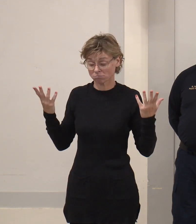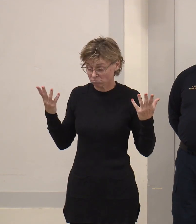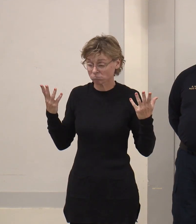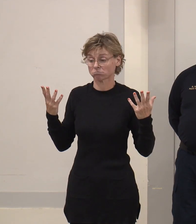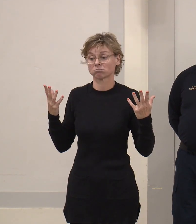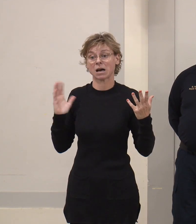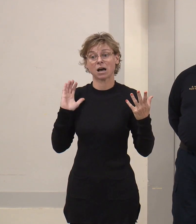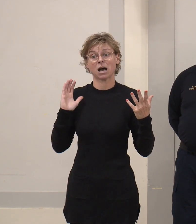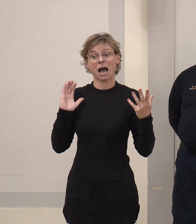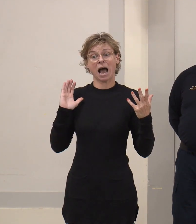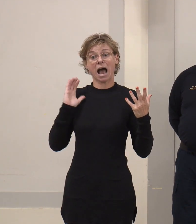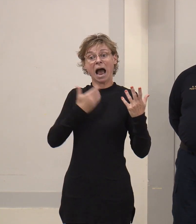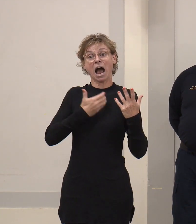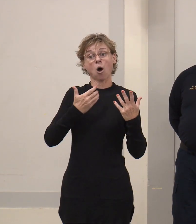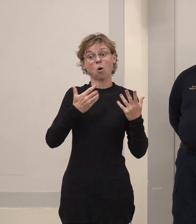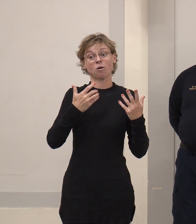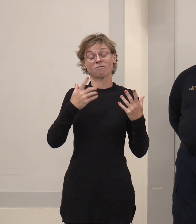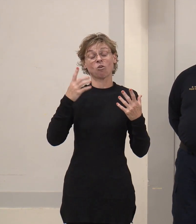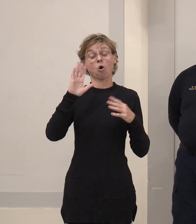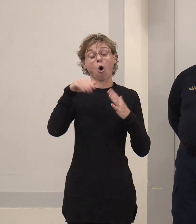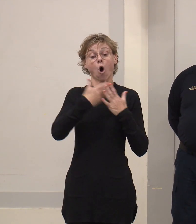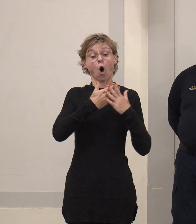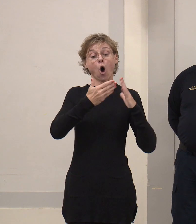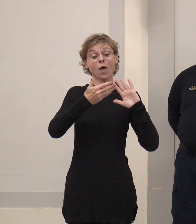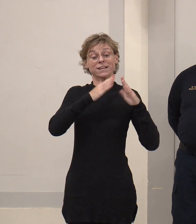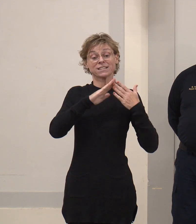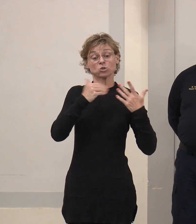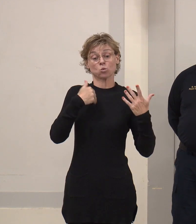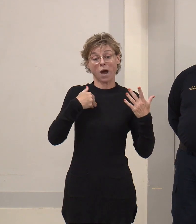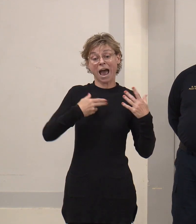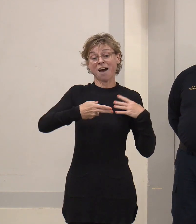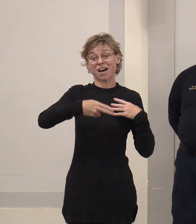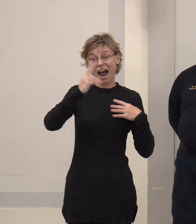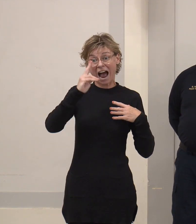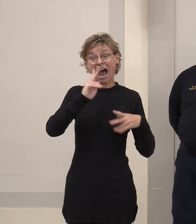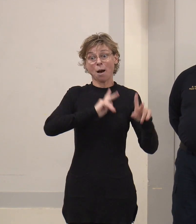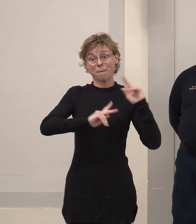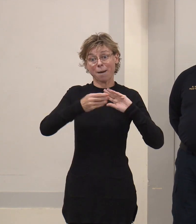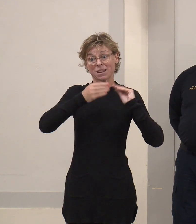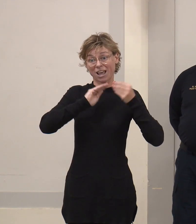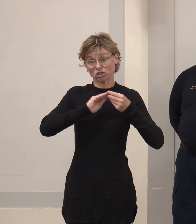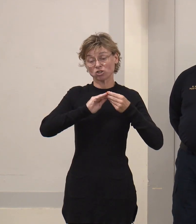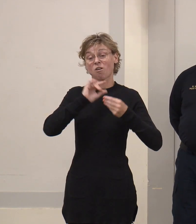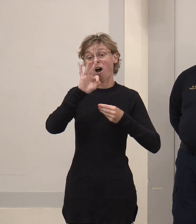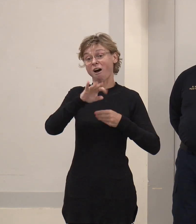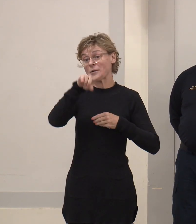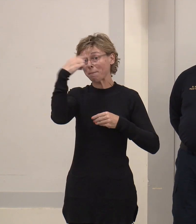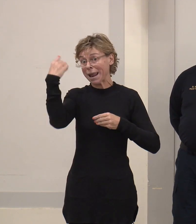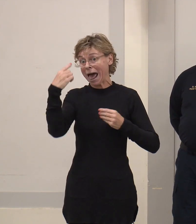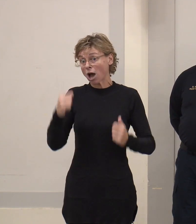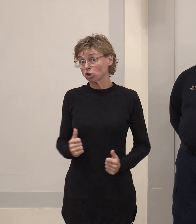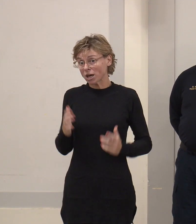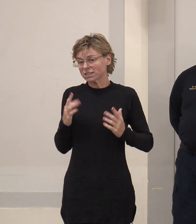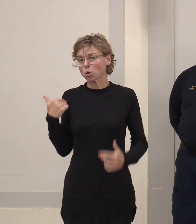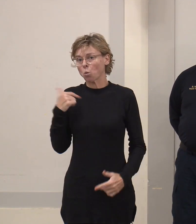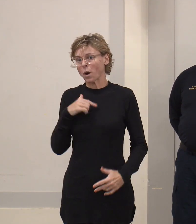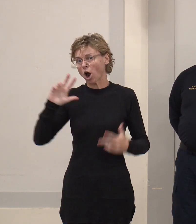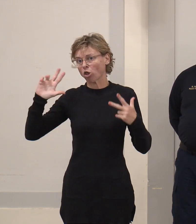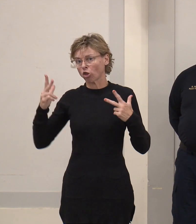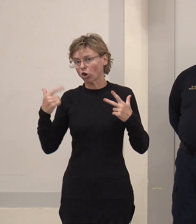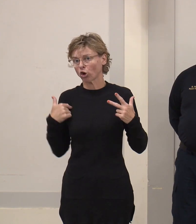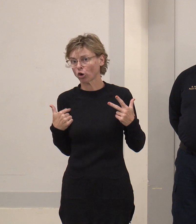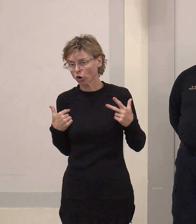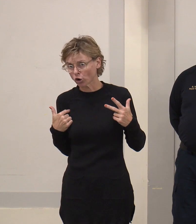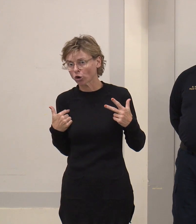of cities with high population percentages of black residents, that we're number 3, right? We know that Dr. D and her